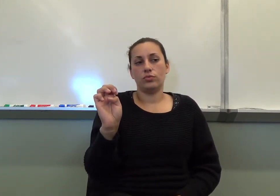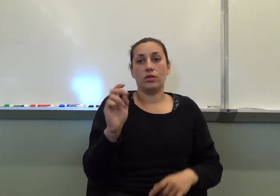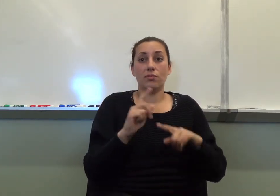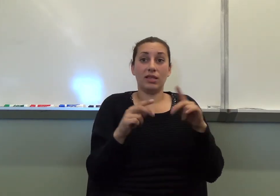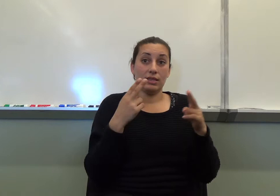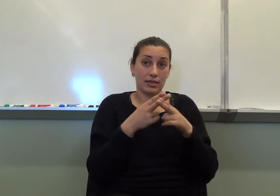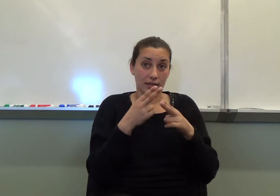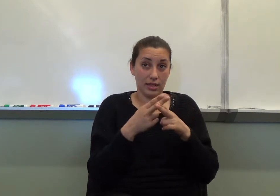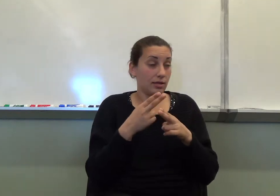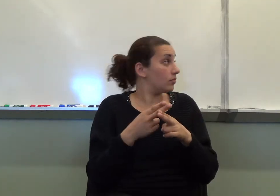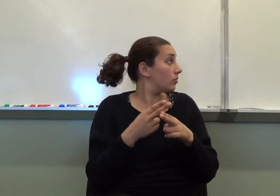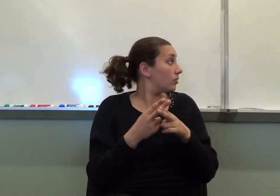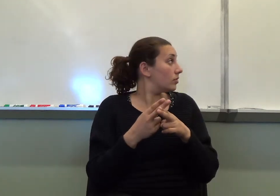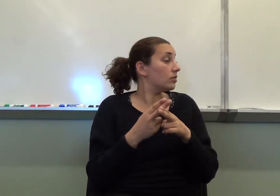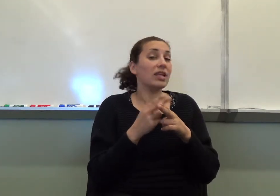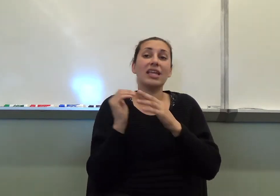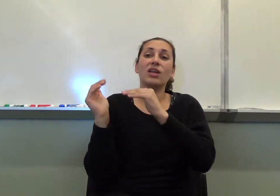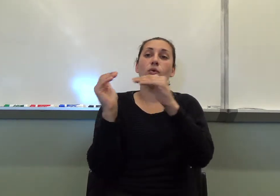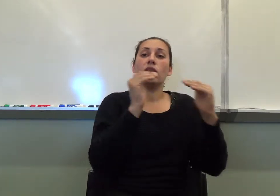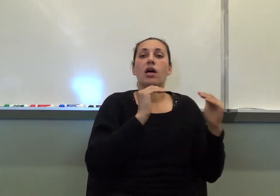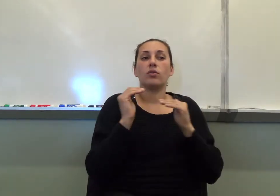is equilateral.